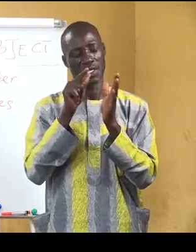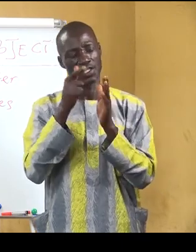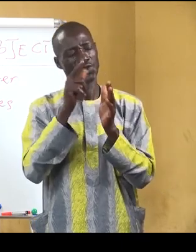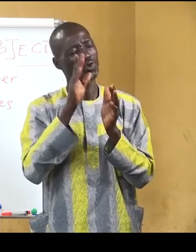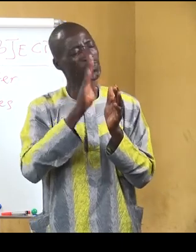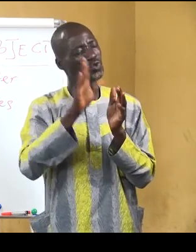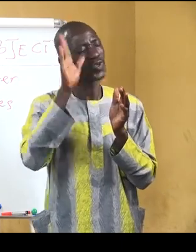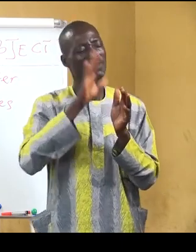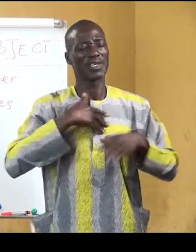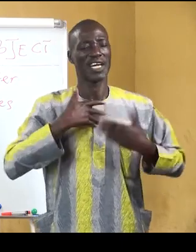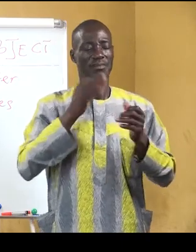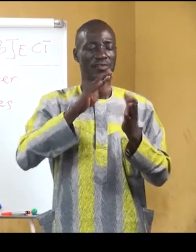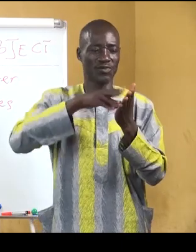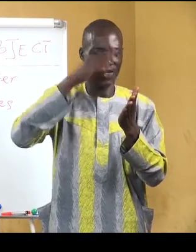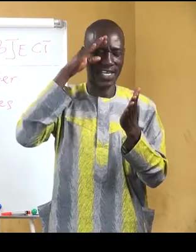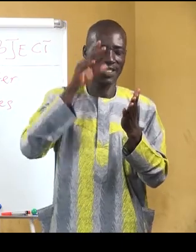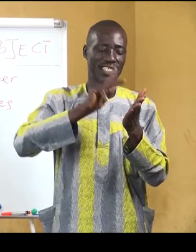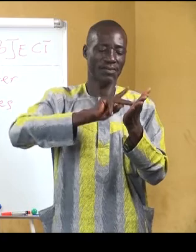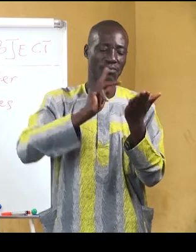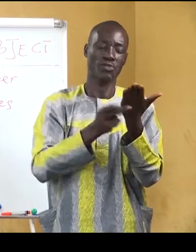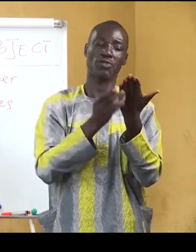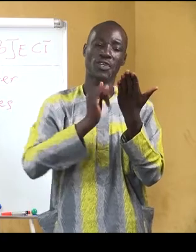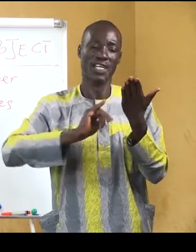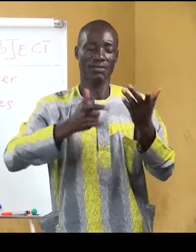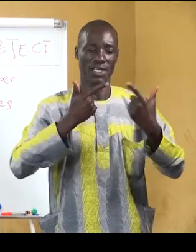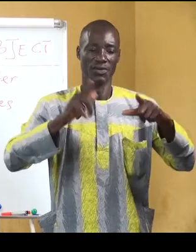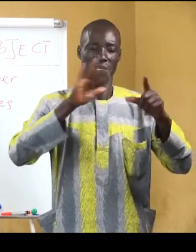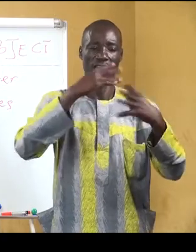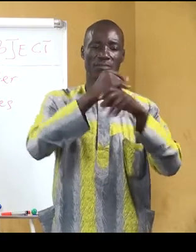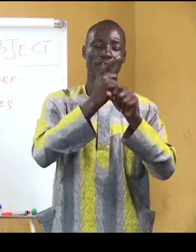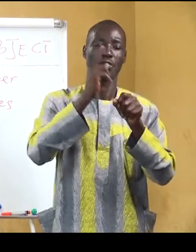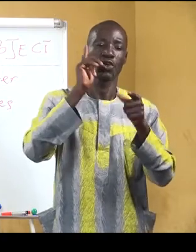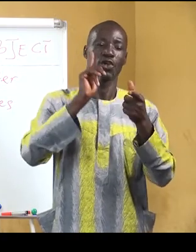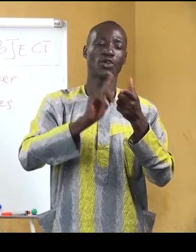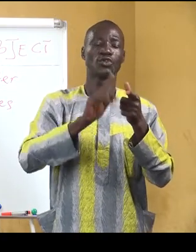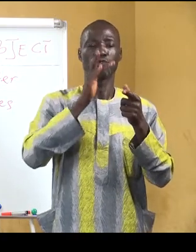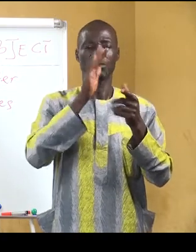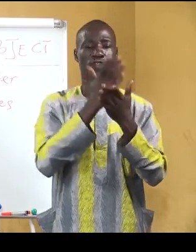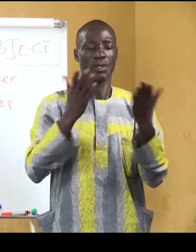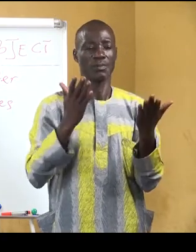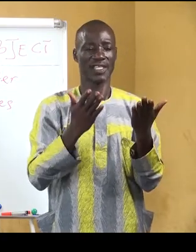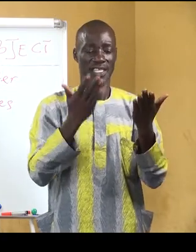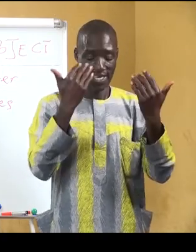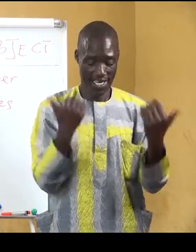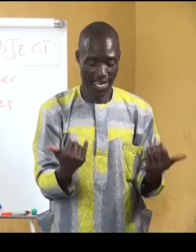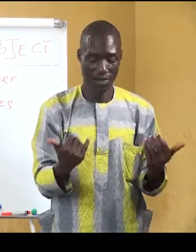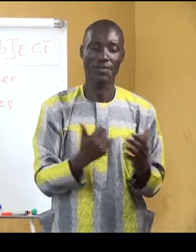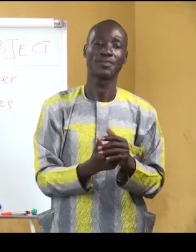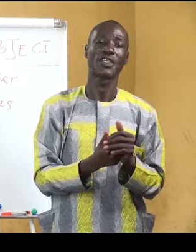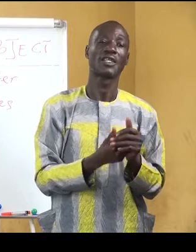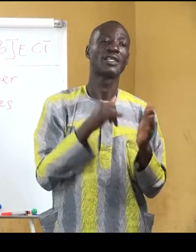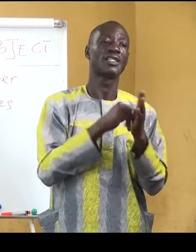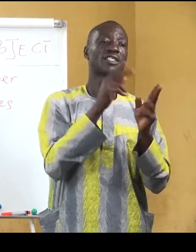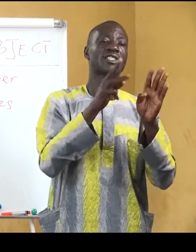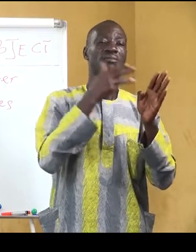any of these programming language. It's going to keep you equipped and make you relevant in this very jet age. It's important that you learn this